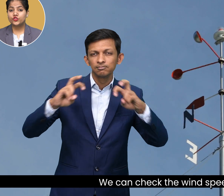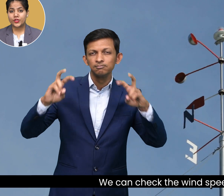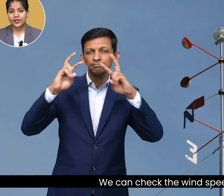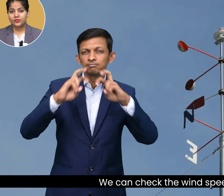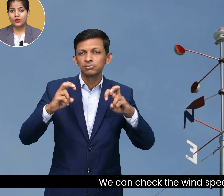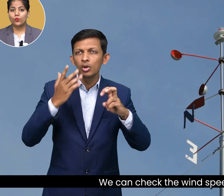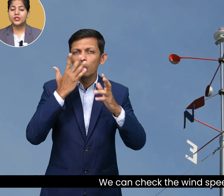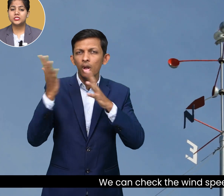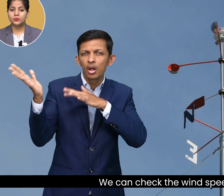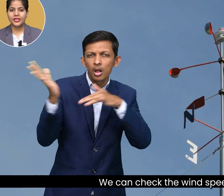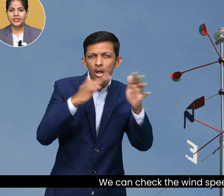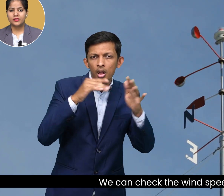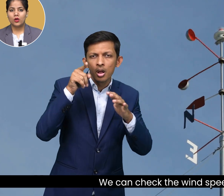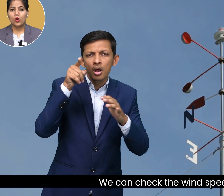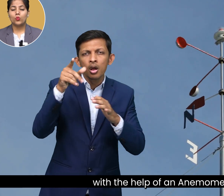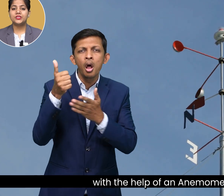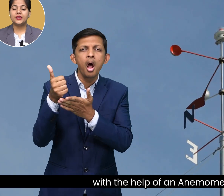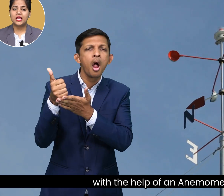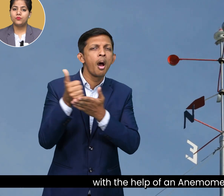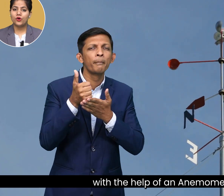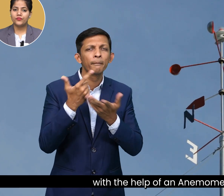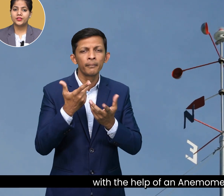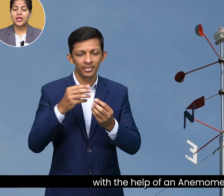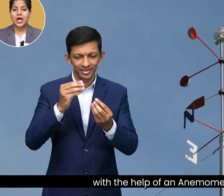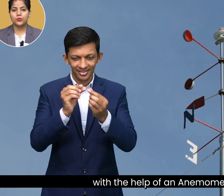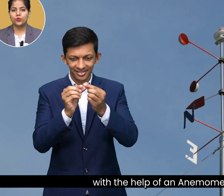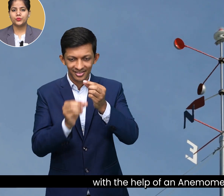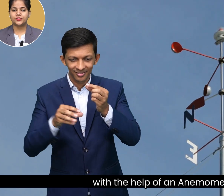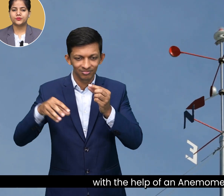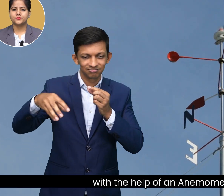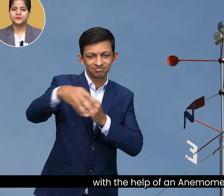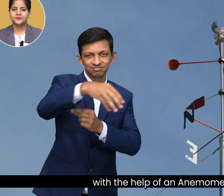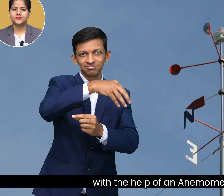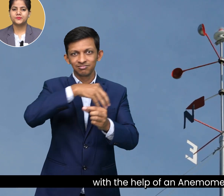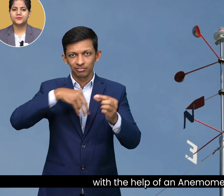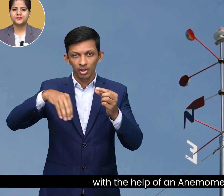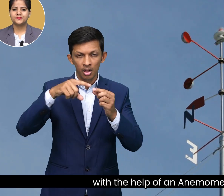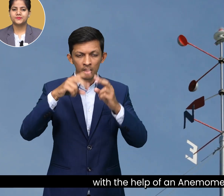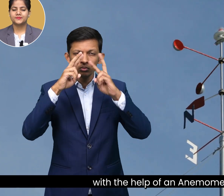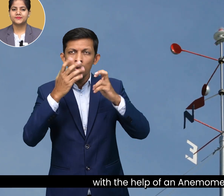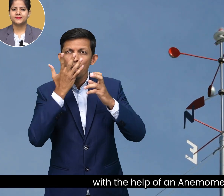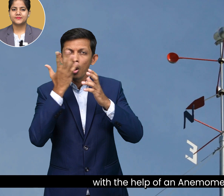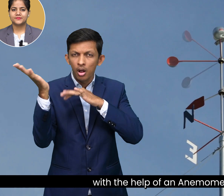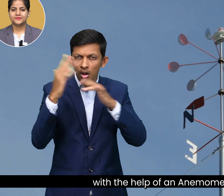We can check the wind speed with the help of an anemometer.